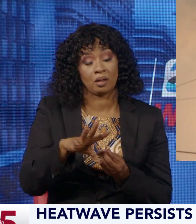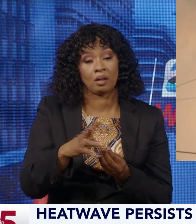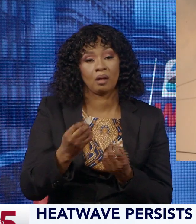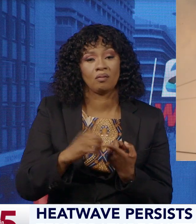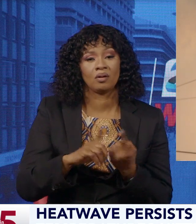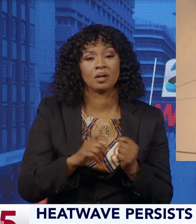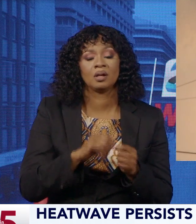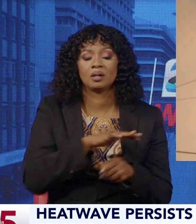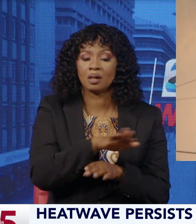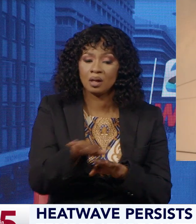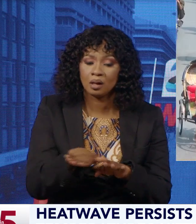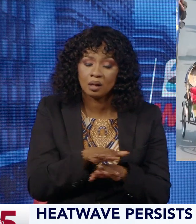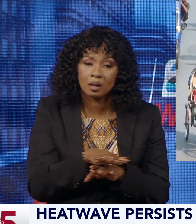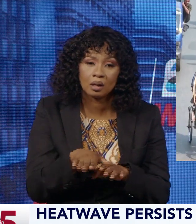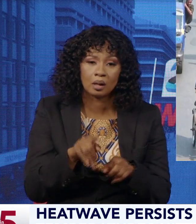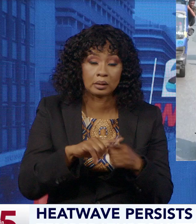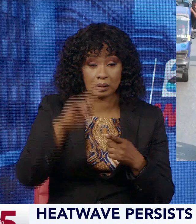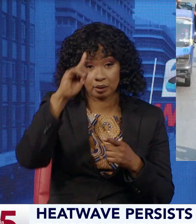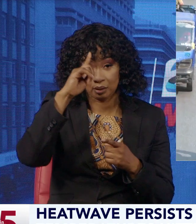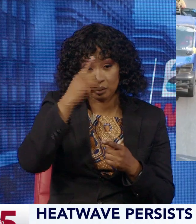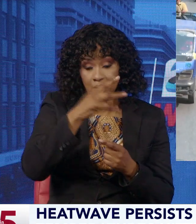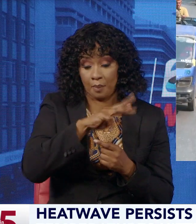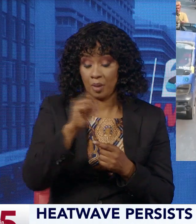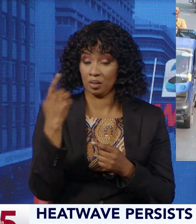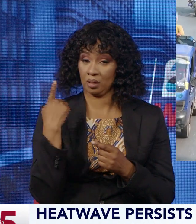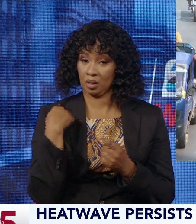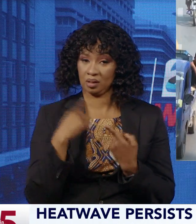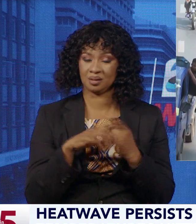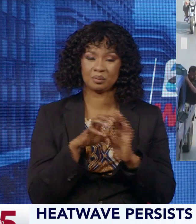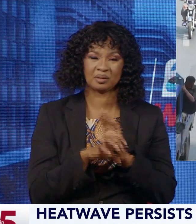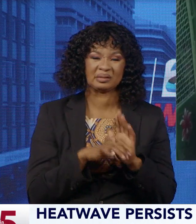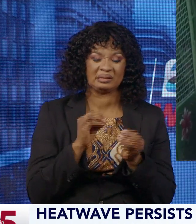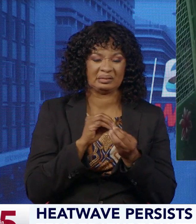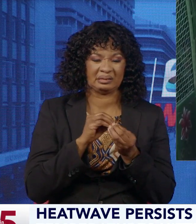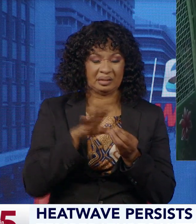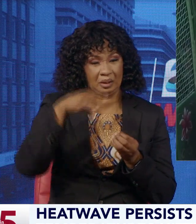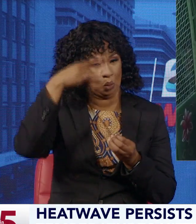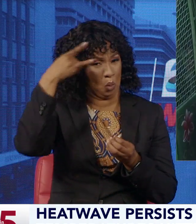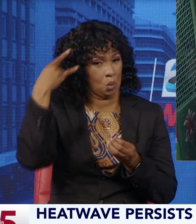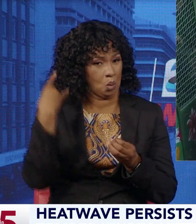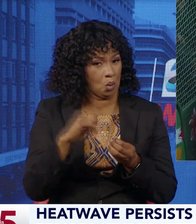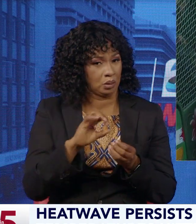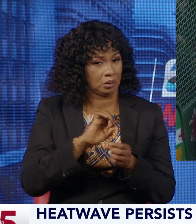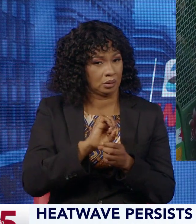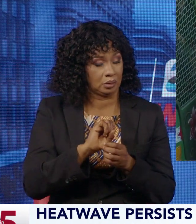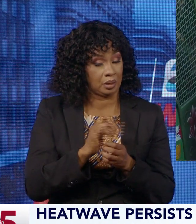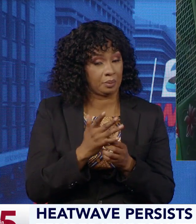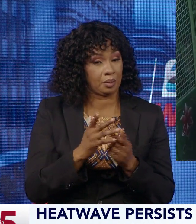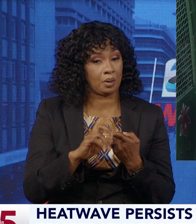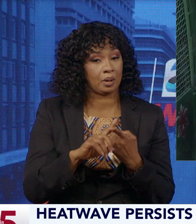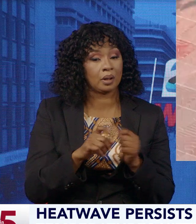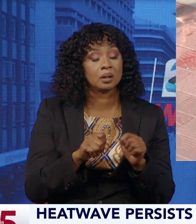hit most parts of Bangladesh last month, with the country experiencing its hottest April on record. The